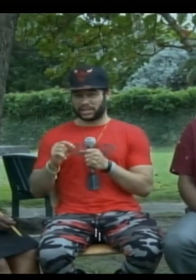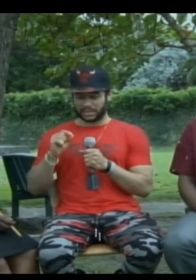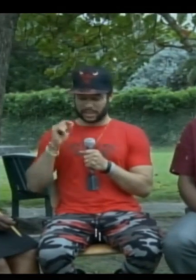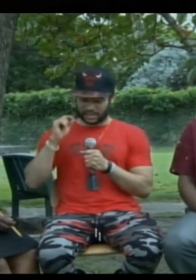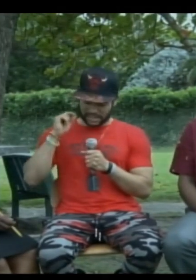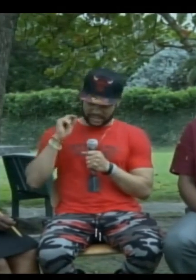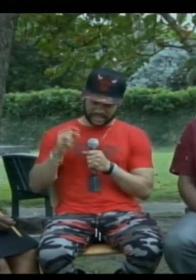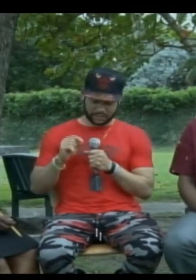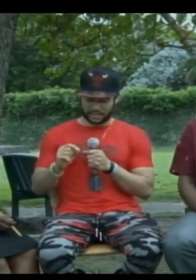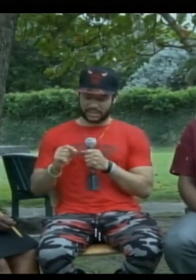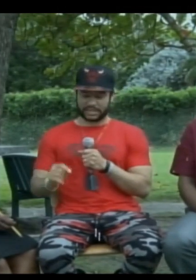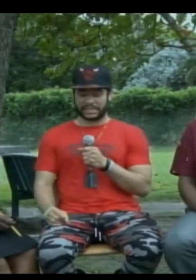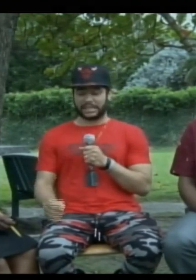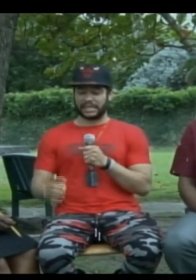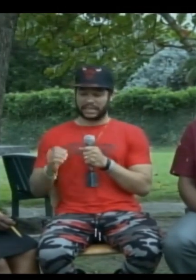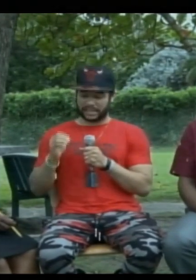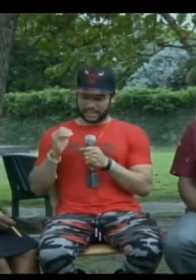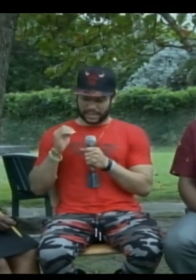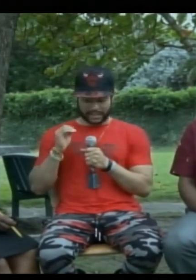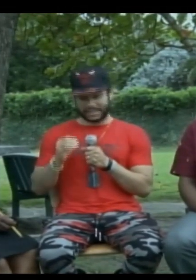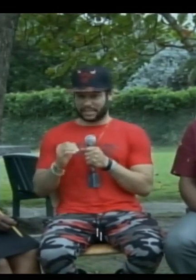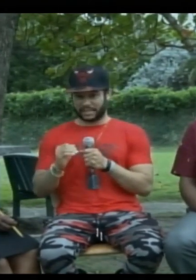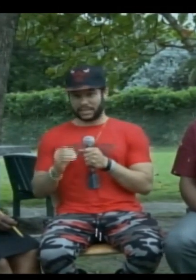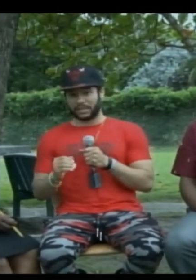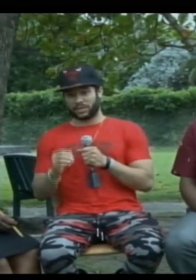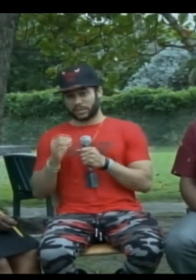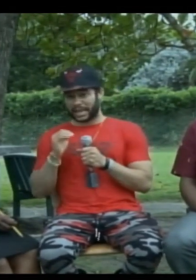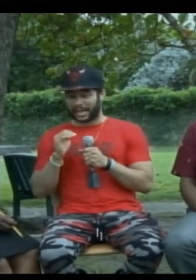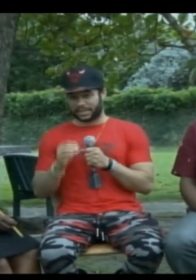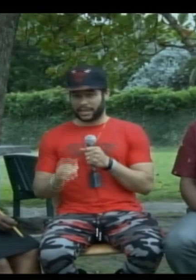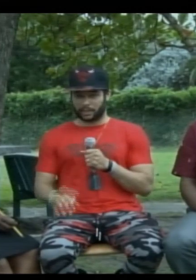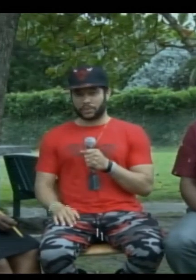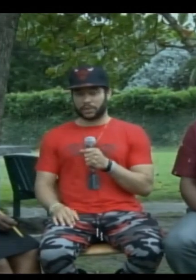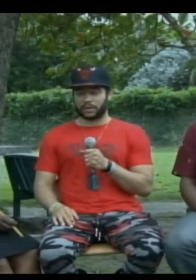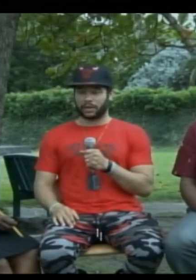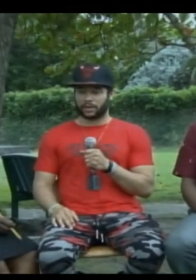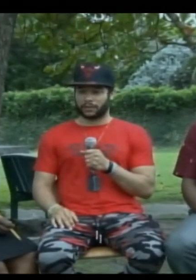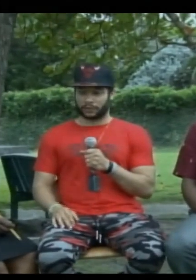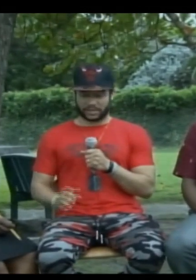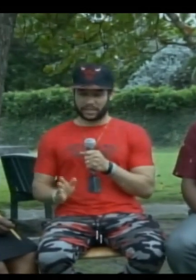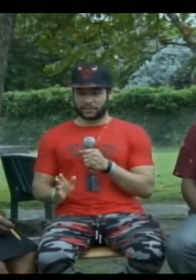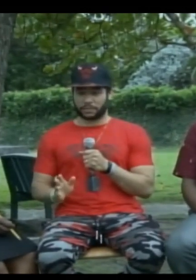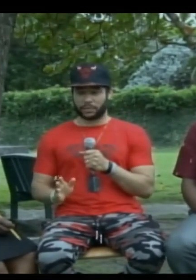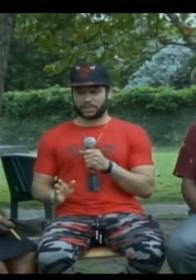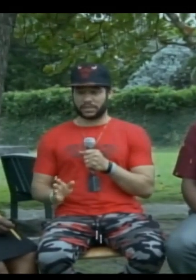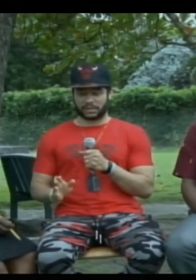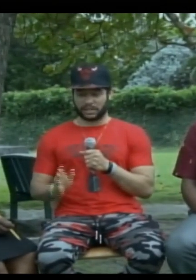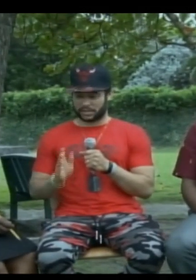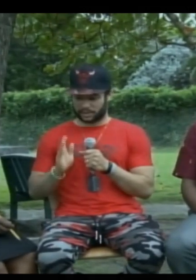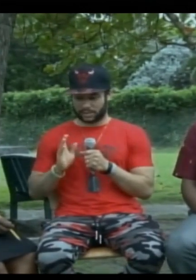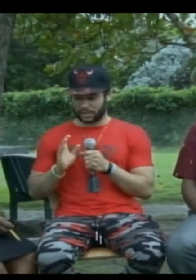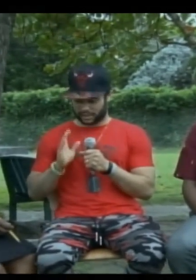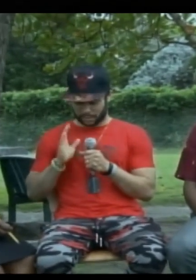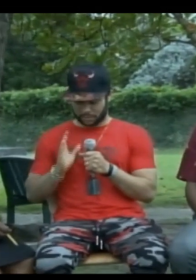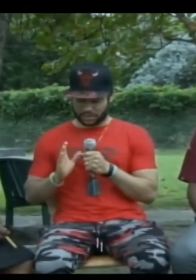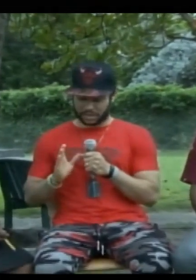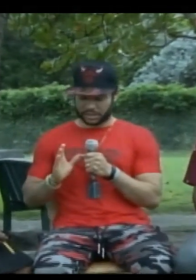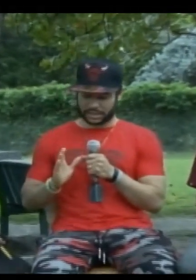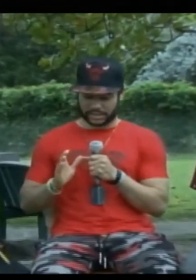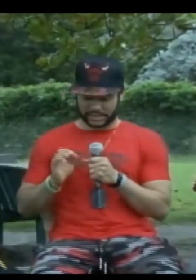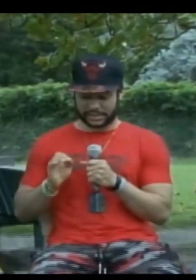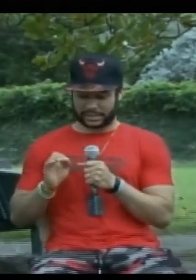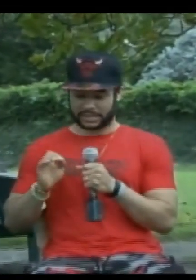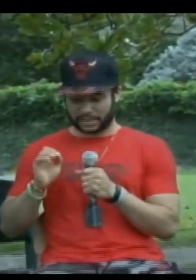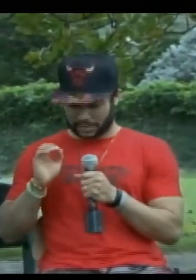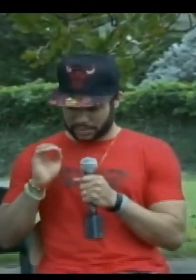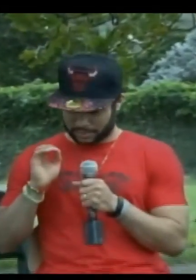So quarantine is definitely a necessity. So that has to happen for safety purposes. It's a procedure